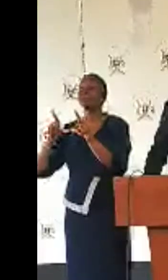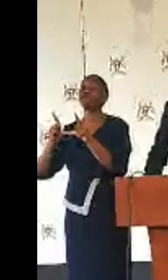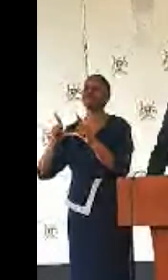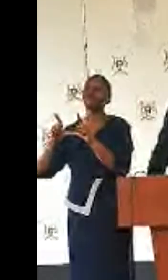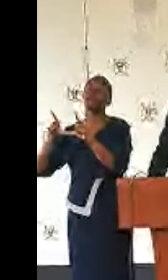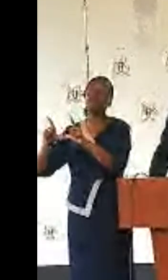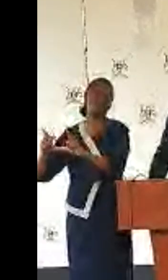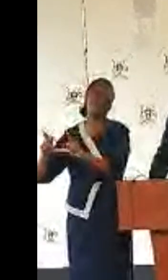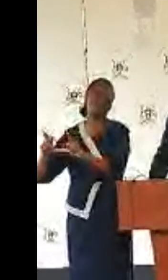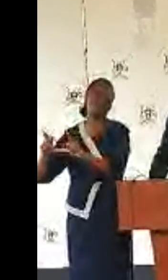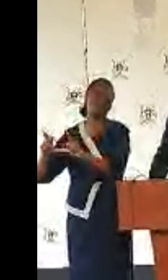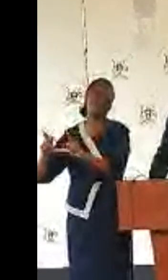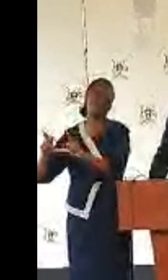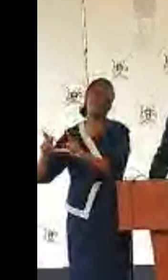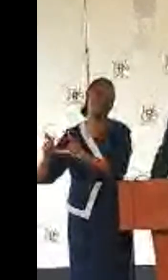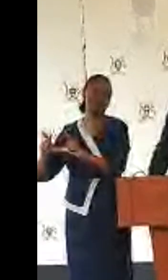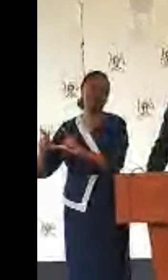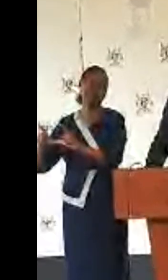be eligible for that.